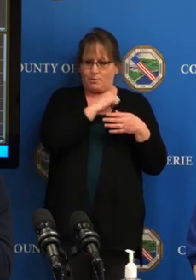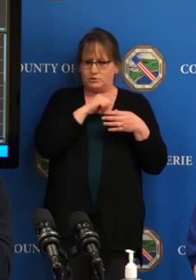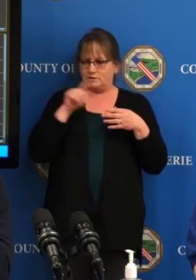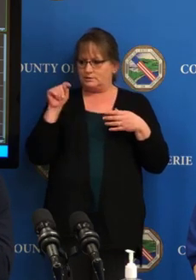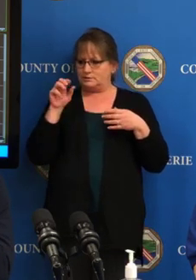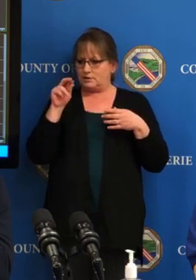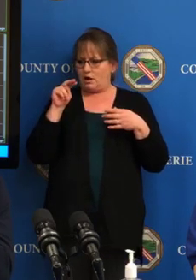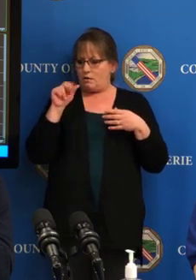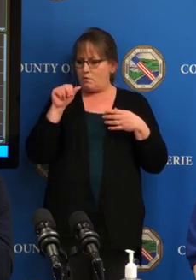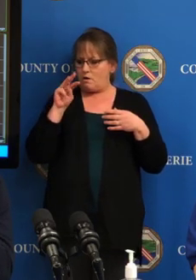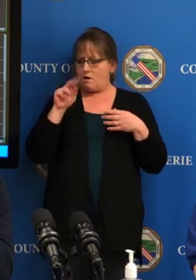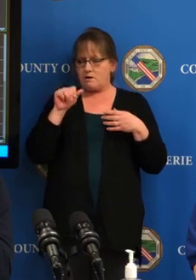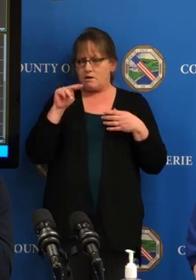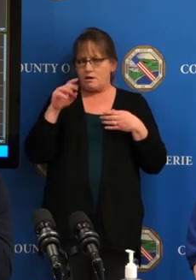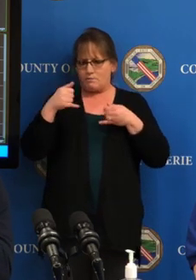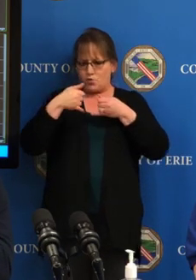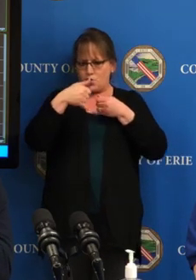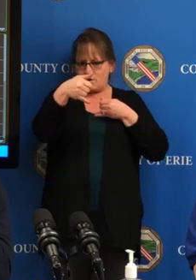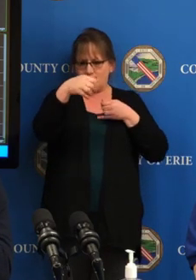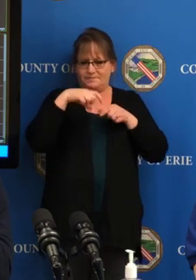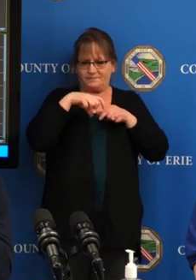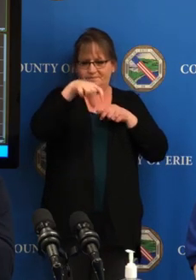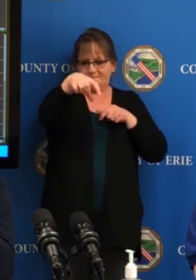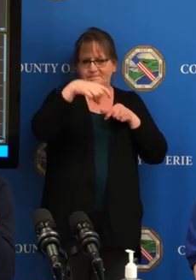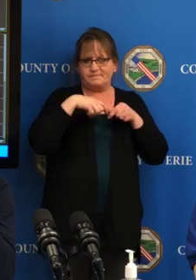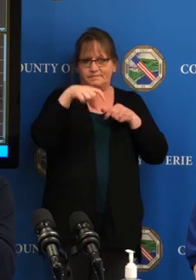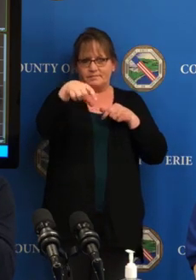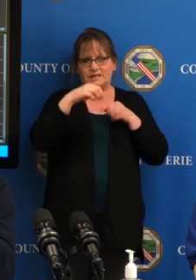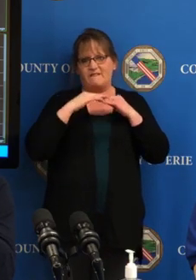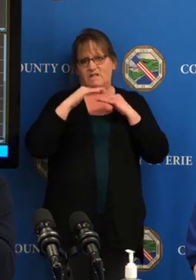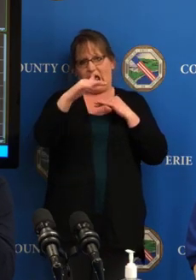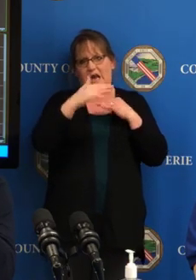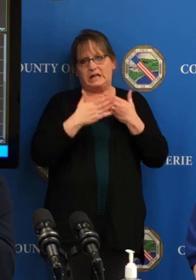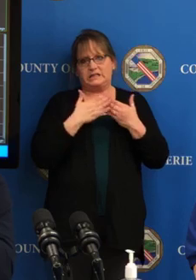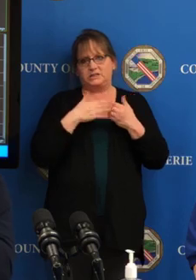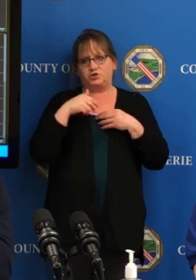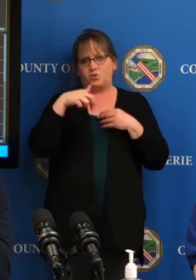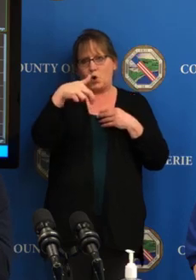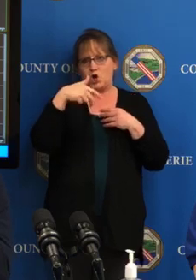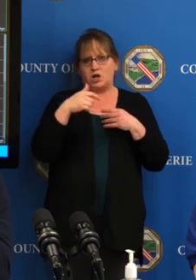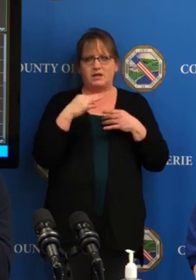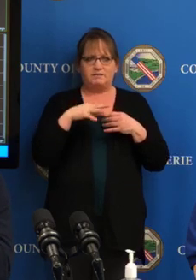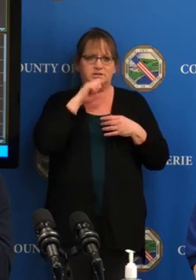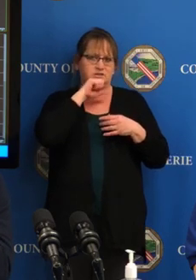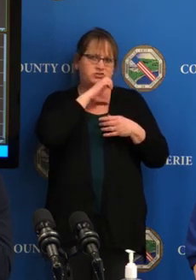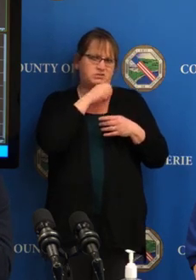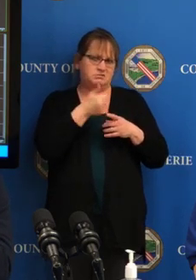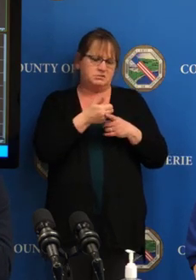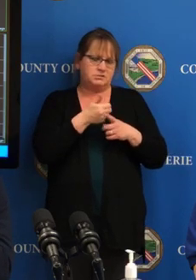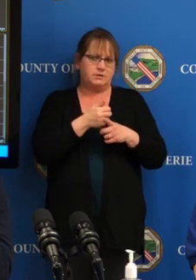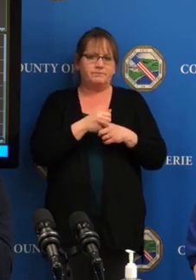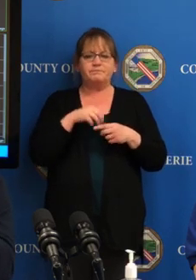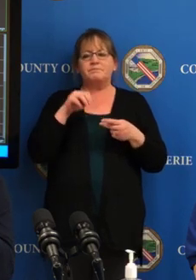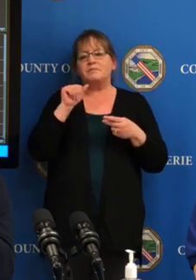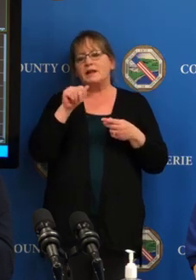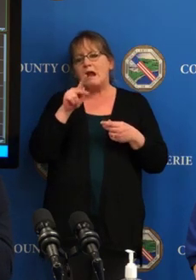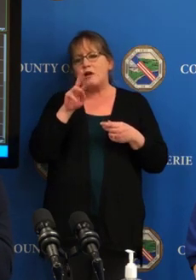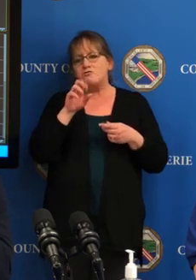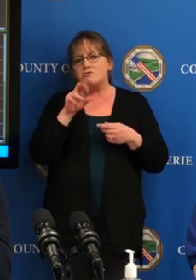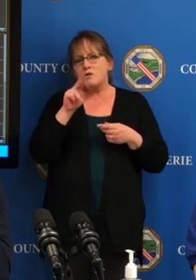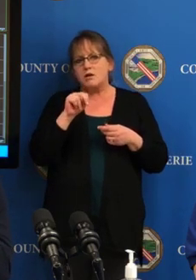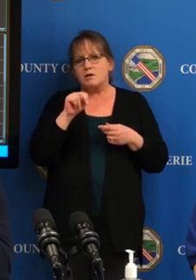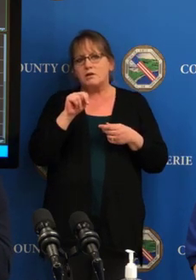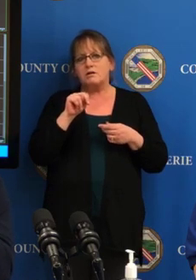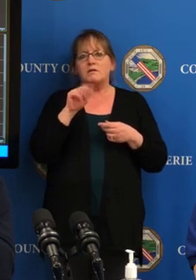Falls Boulevard. Ellicott Creek Park, nice little park too, flat so it's easy to walk if you're a senior. Akron Falls Park, a little bit more